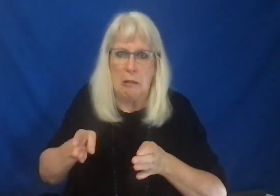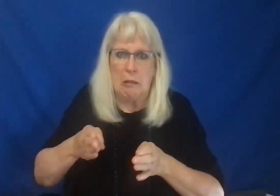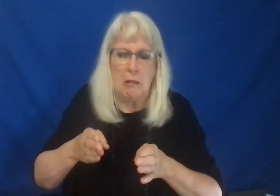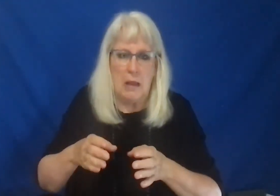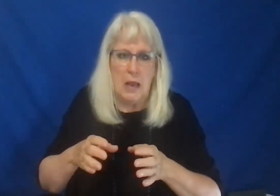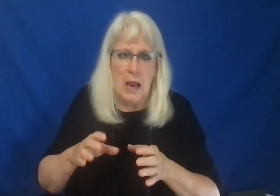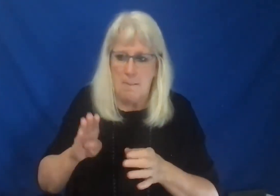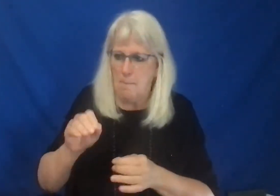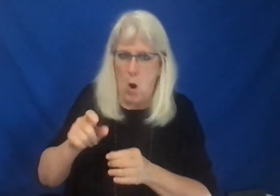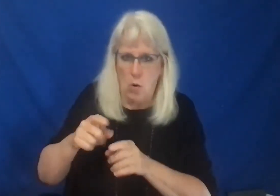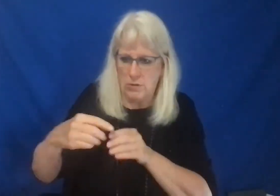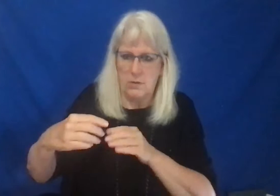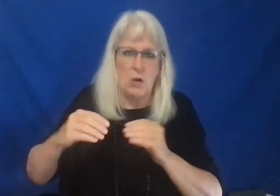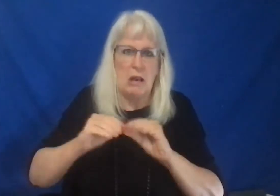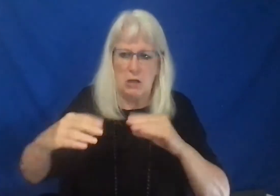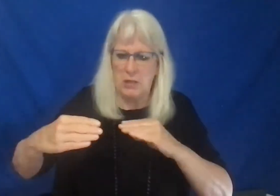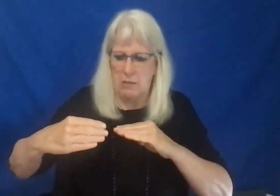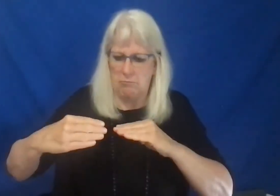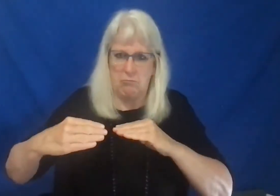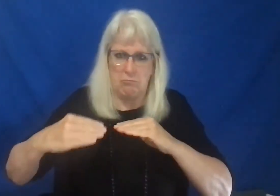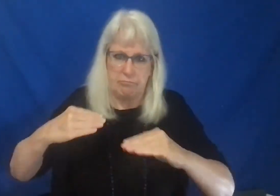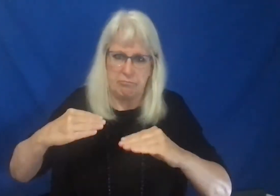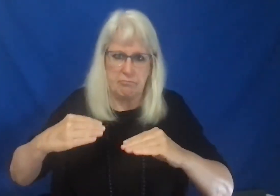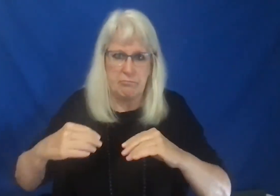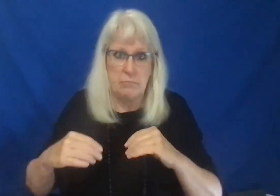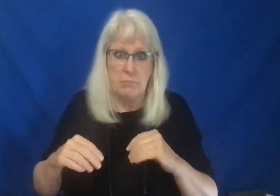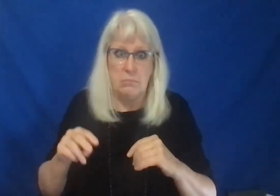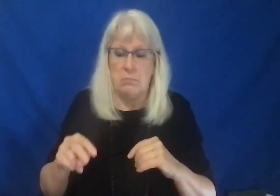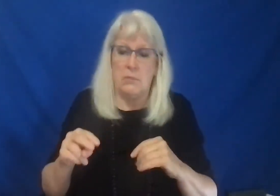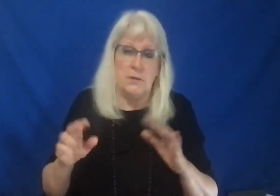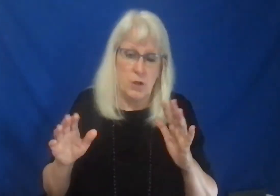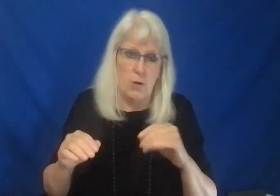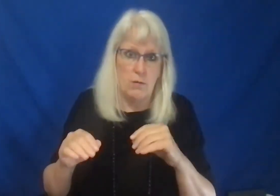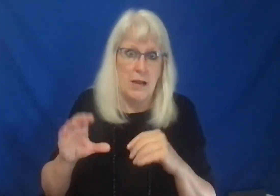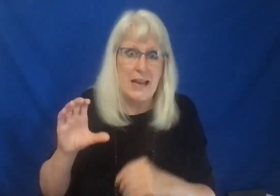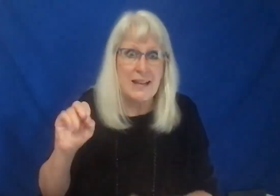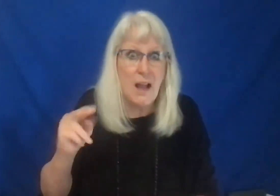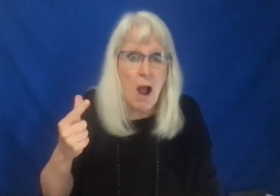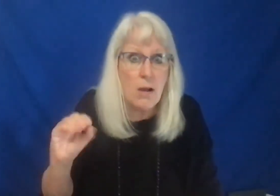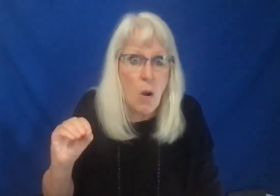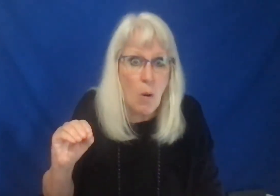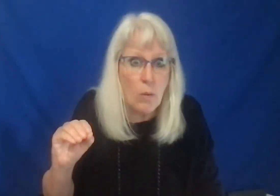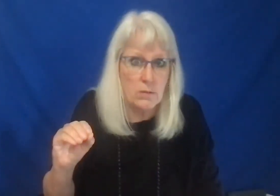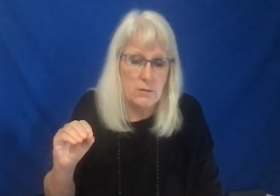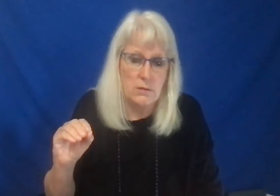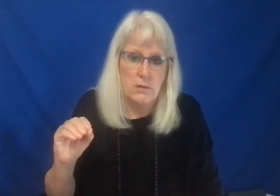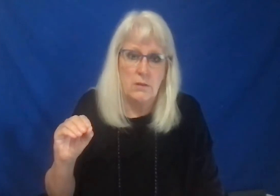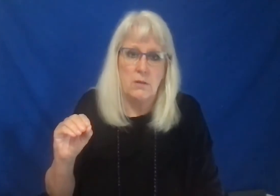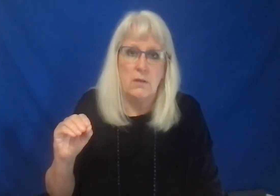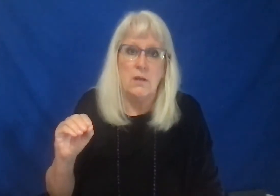of place. And to cut to the moral of the story, it took 55 hours before I was